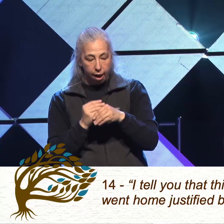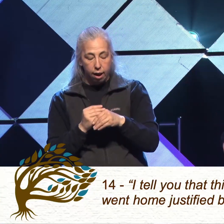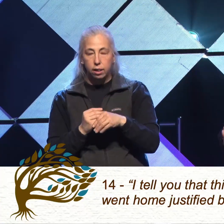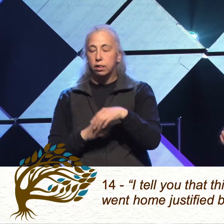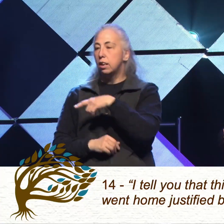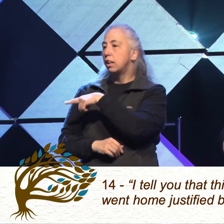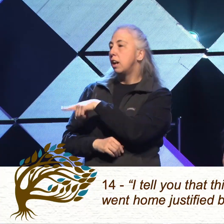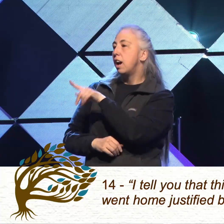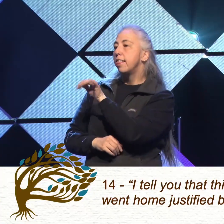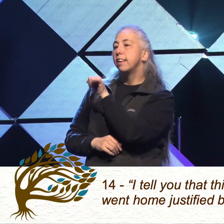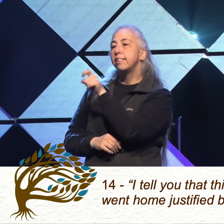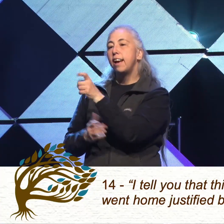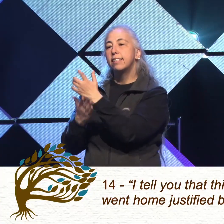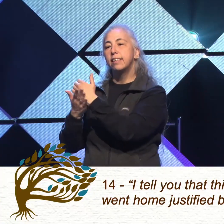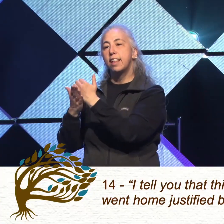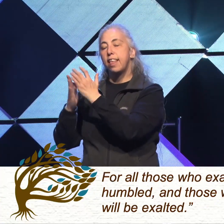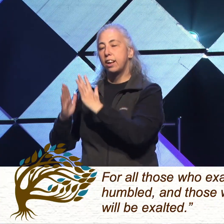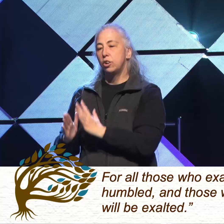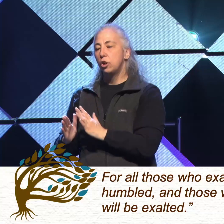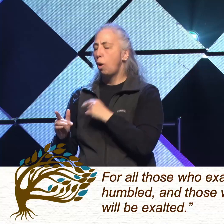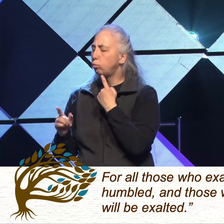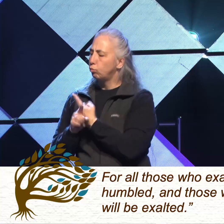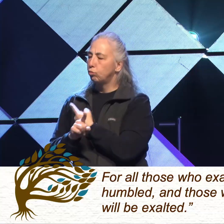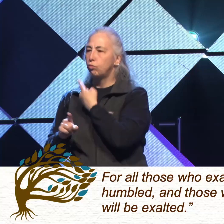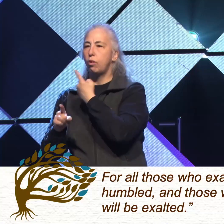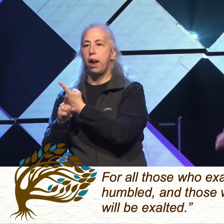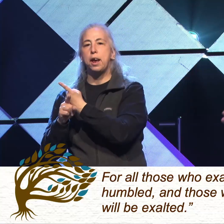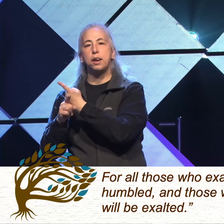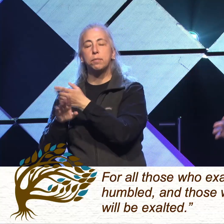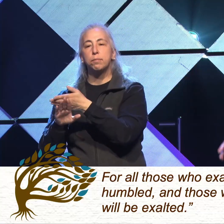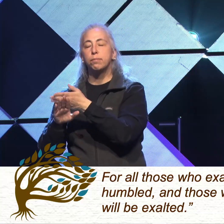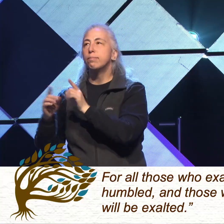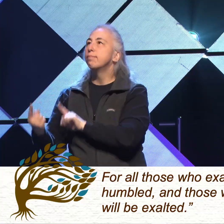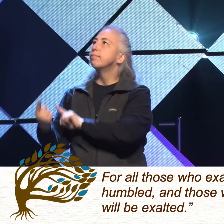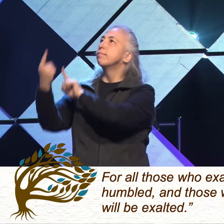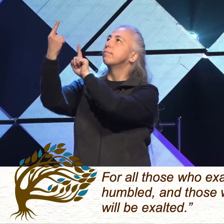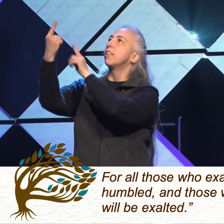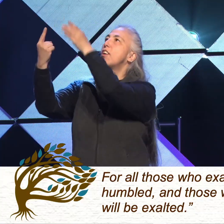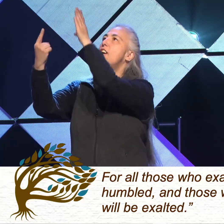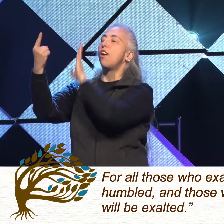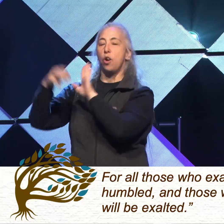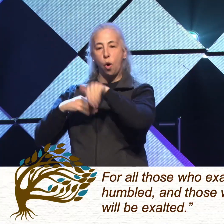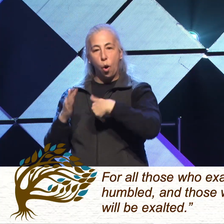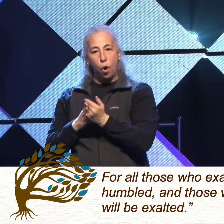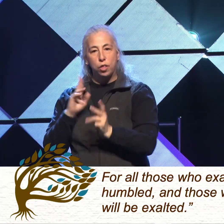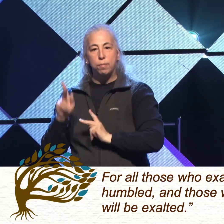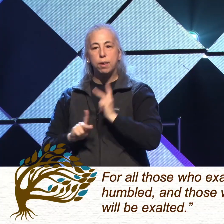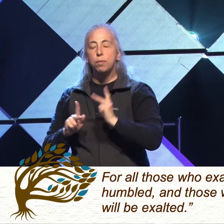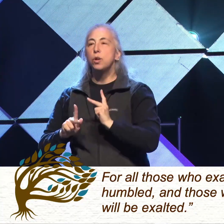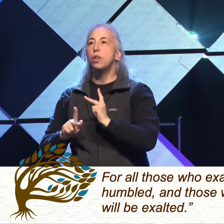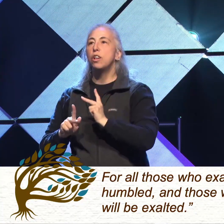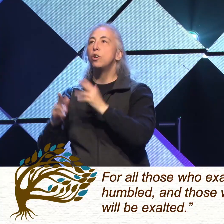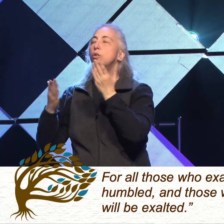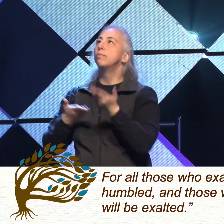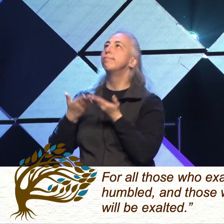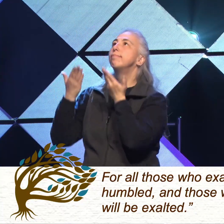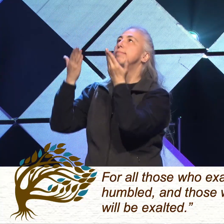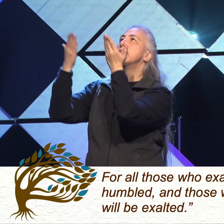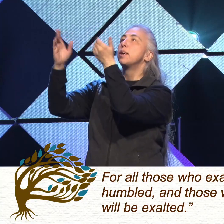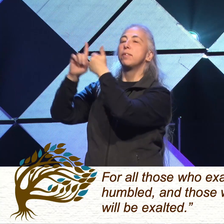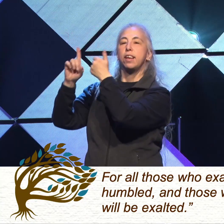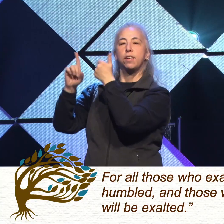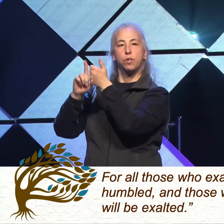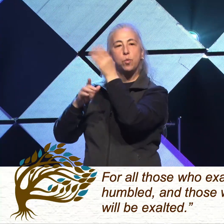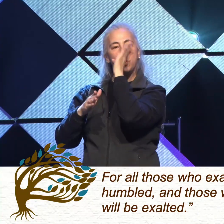than the other, went home justified before God. For all those who exalt themselves will be humbled, but those